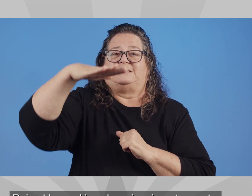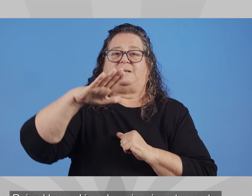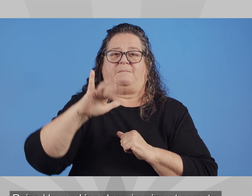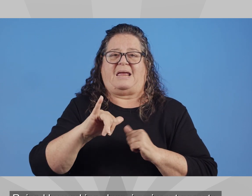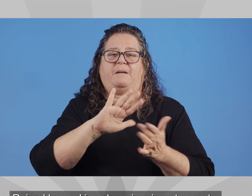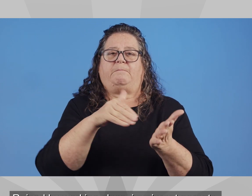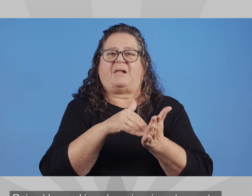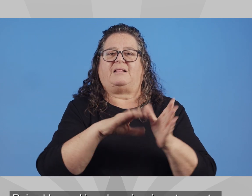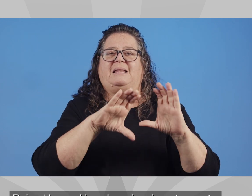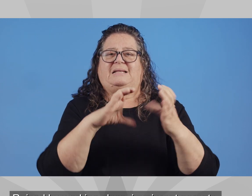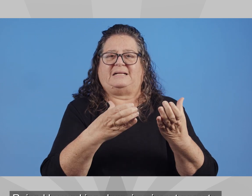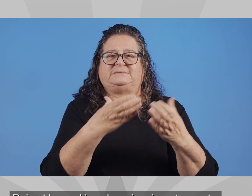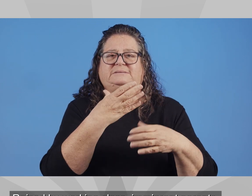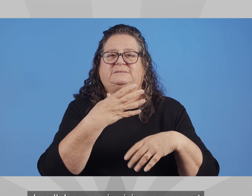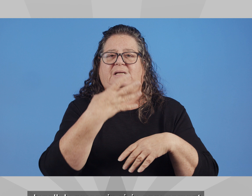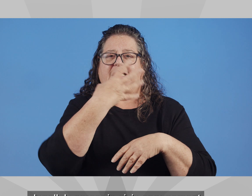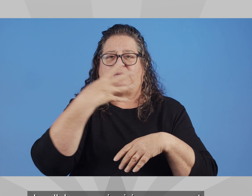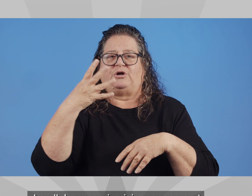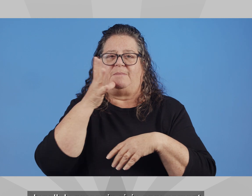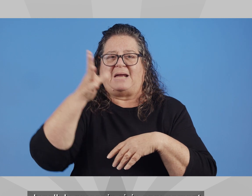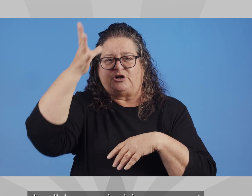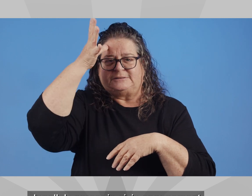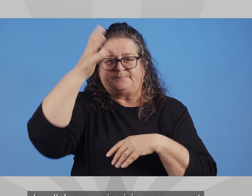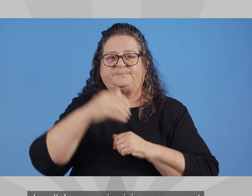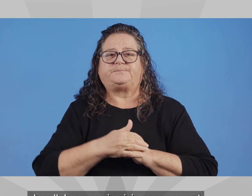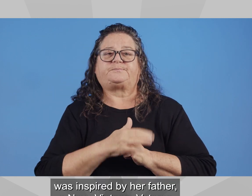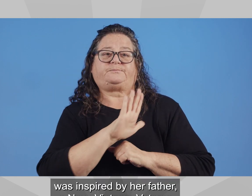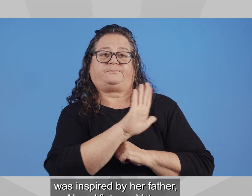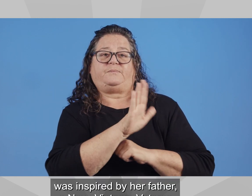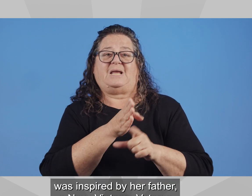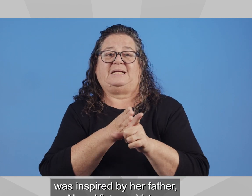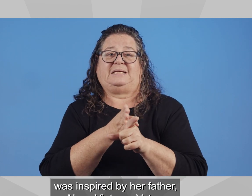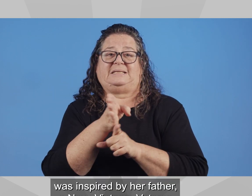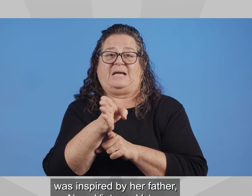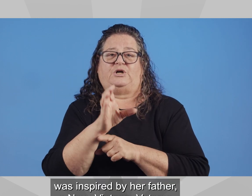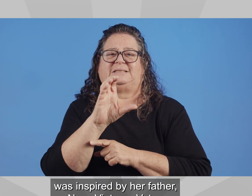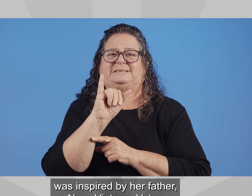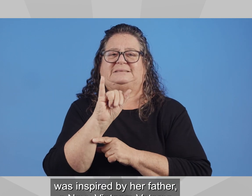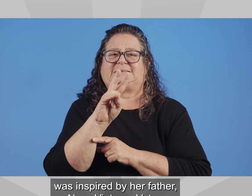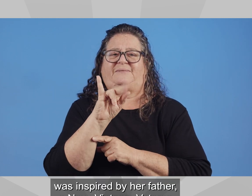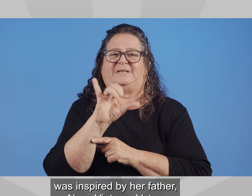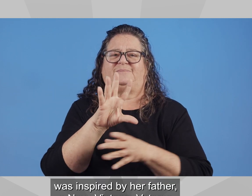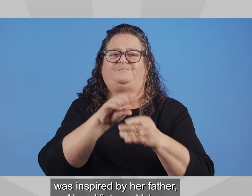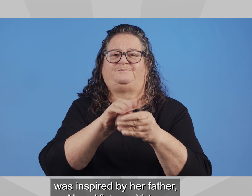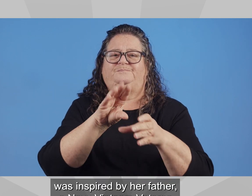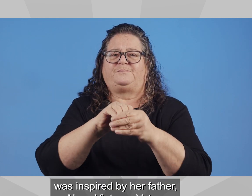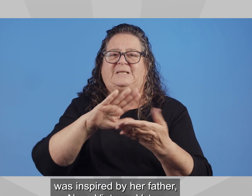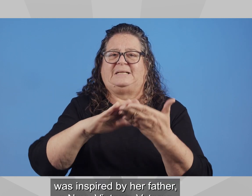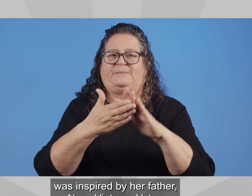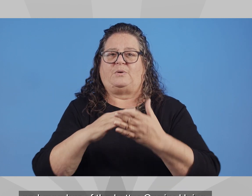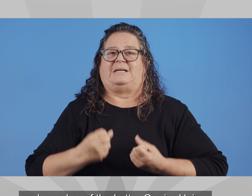Raised by working-class immigrant parents, Junelle's career in civic engagement was inspired by her father, a Navy